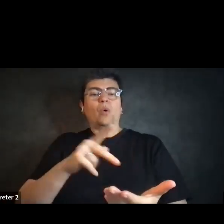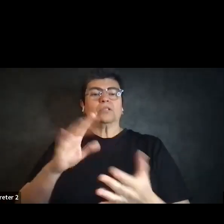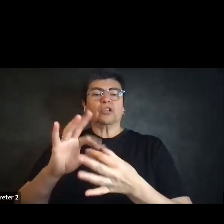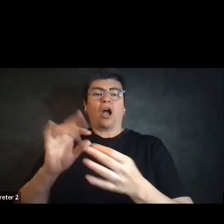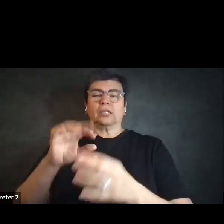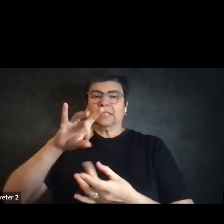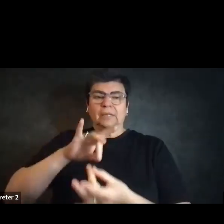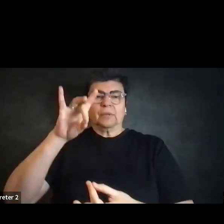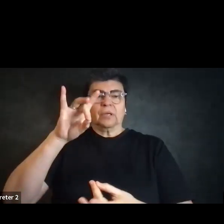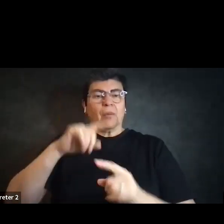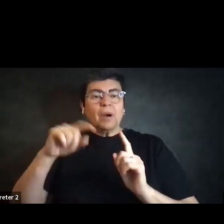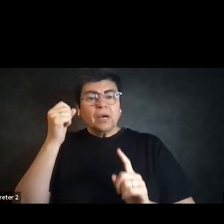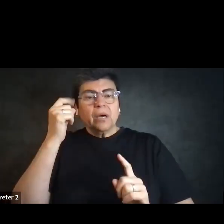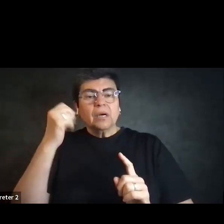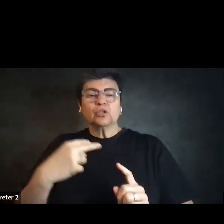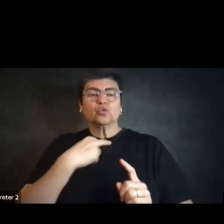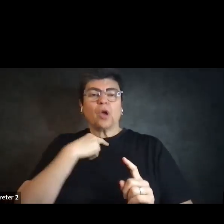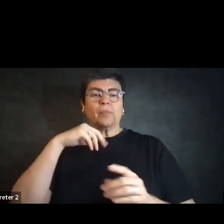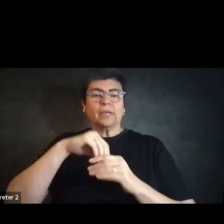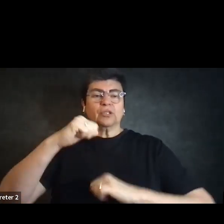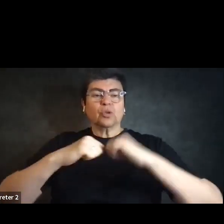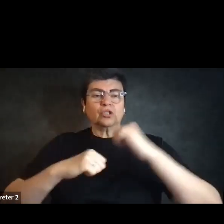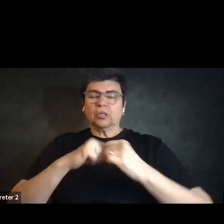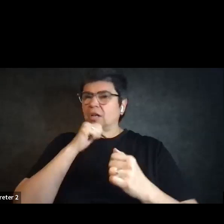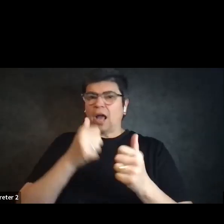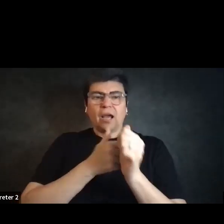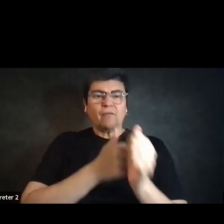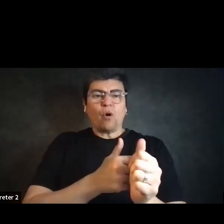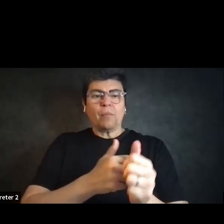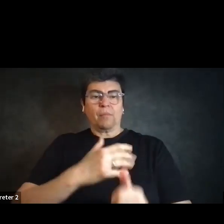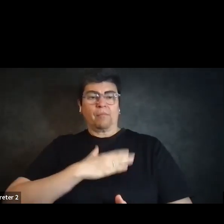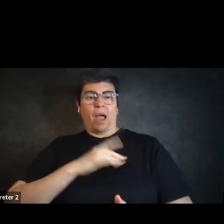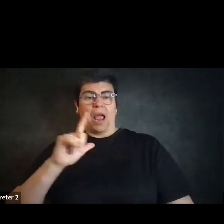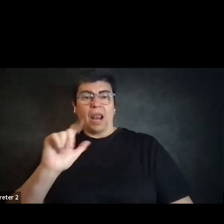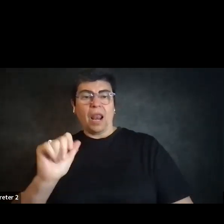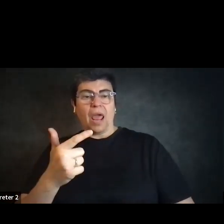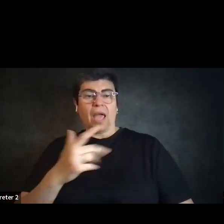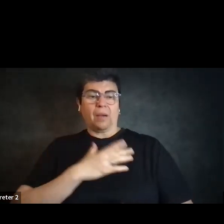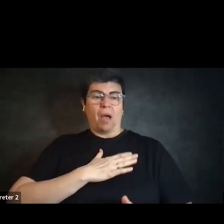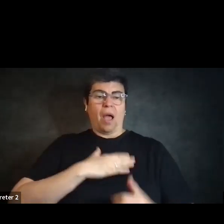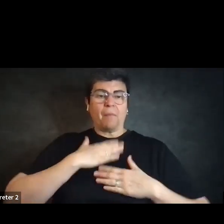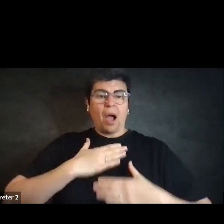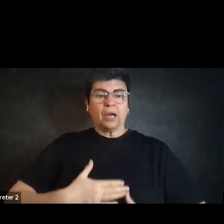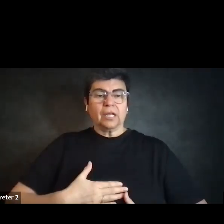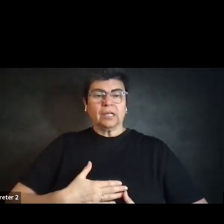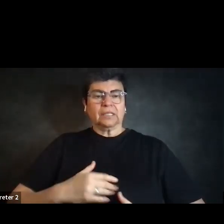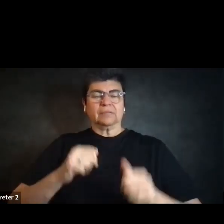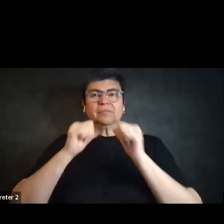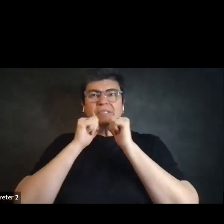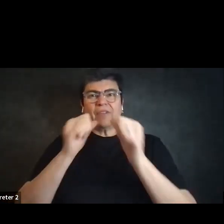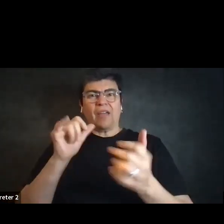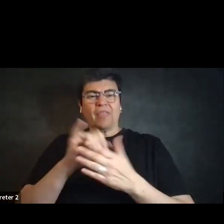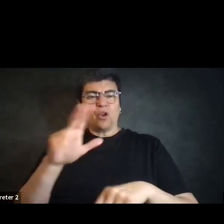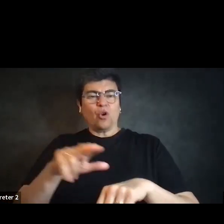Yet, trapped in a structure that did not conform, my leg and my body defied the norm. Who